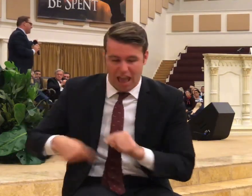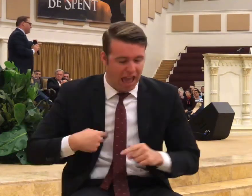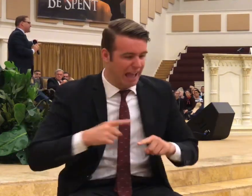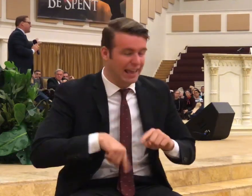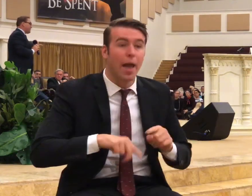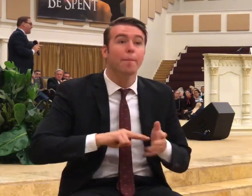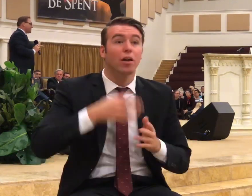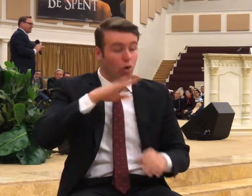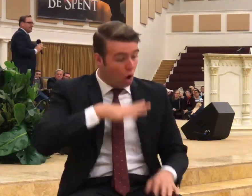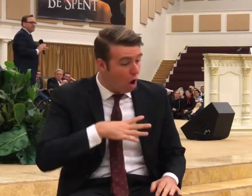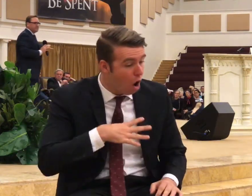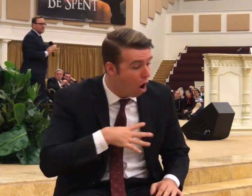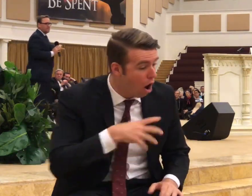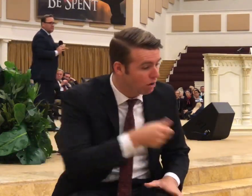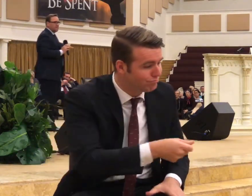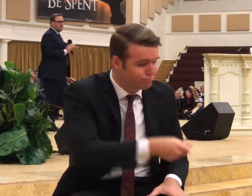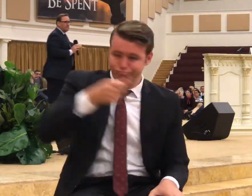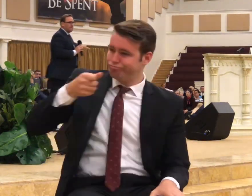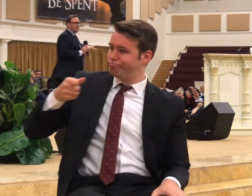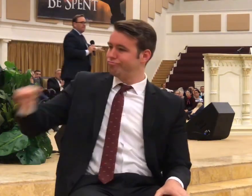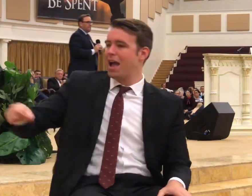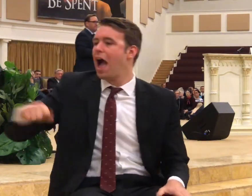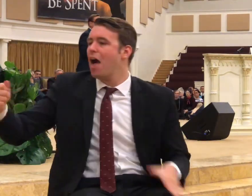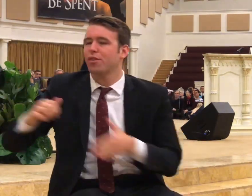to somebody else that'll pass the test.